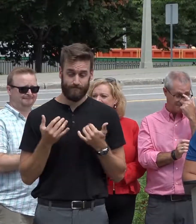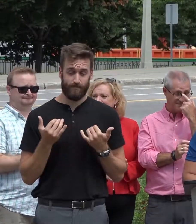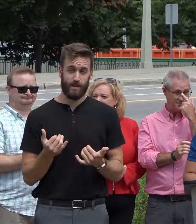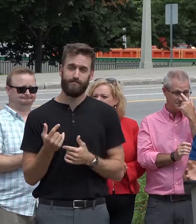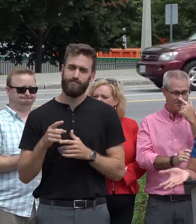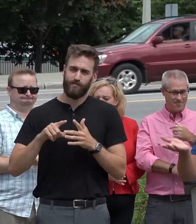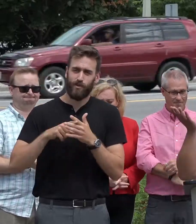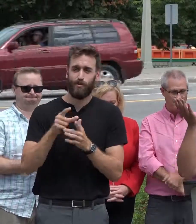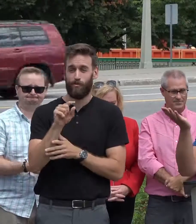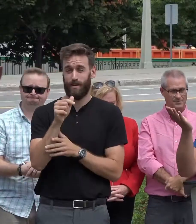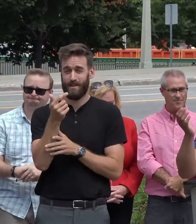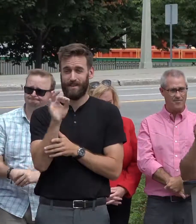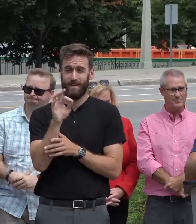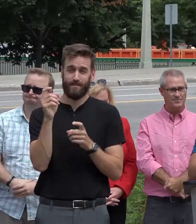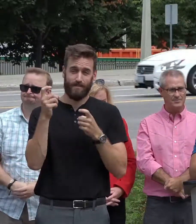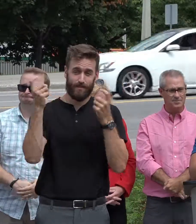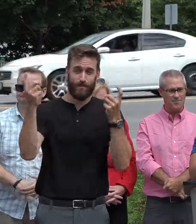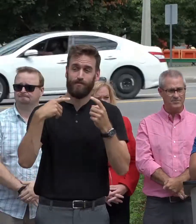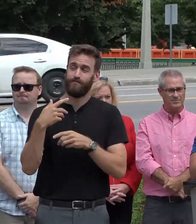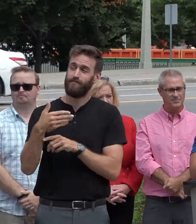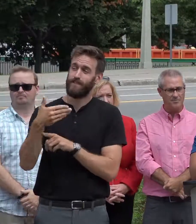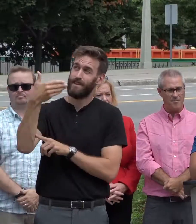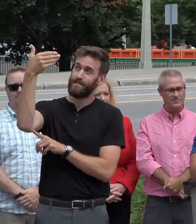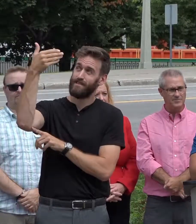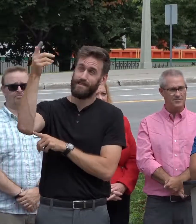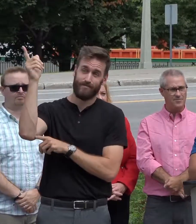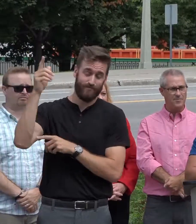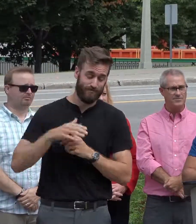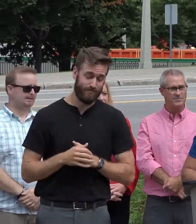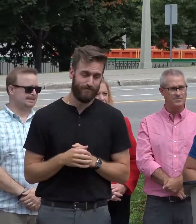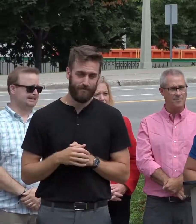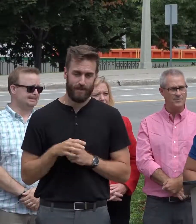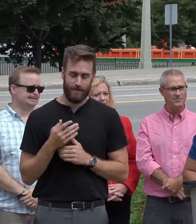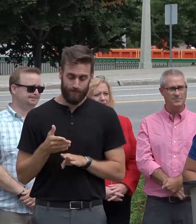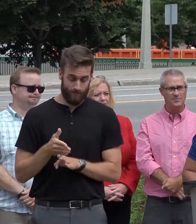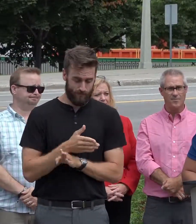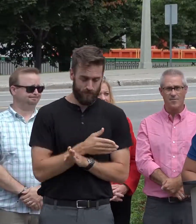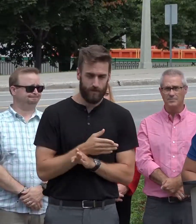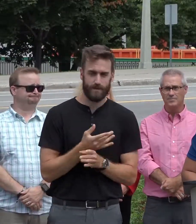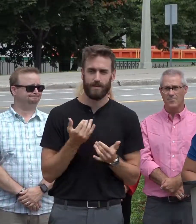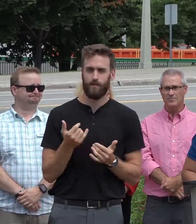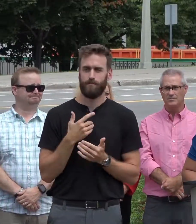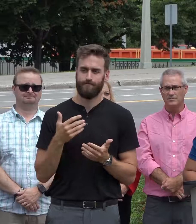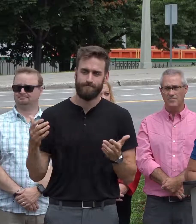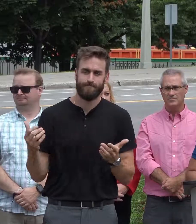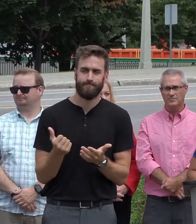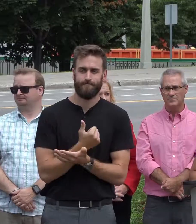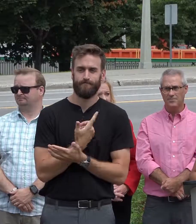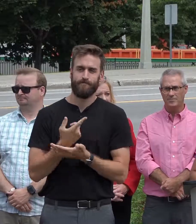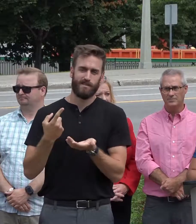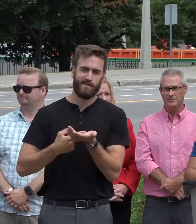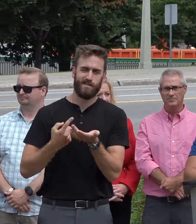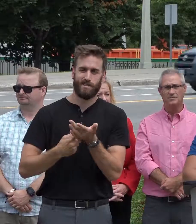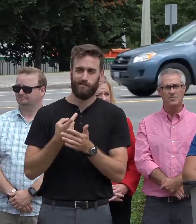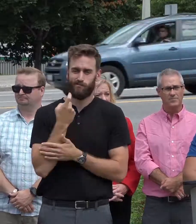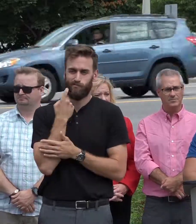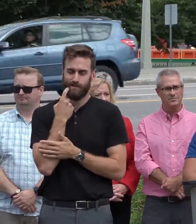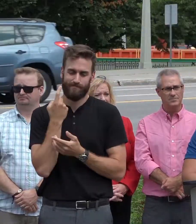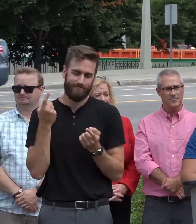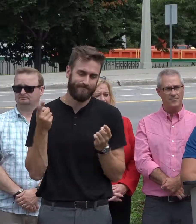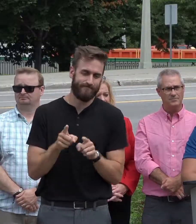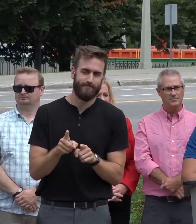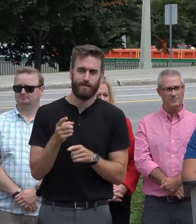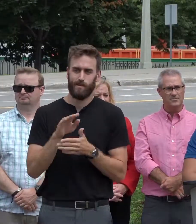2019 festival with the flag raising. But before we begin, I'd like to take an opportunity to address some of the incidents of this